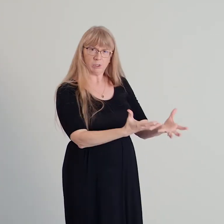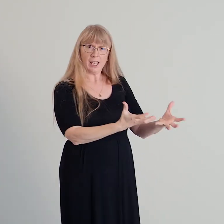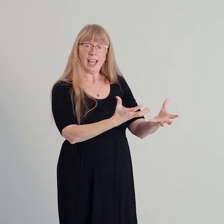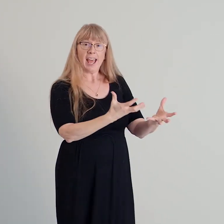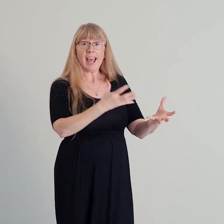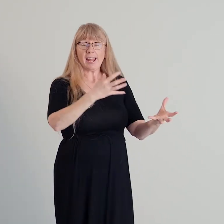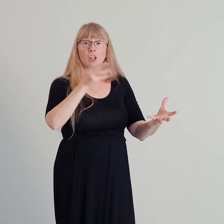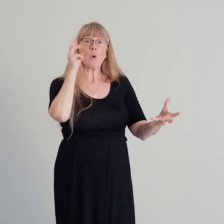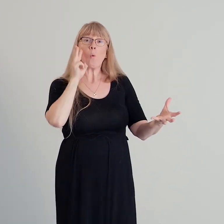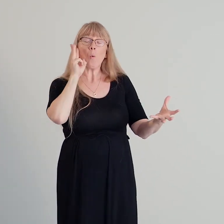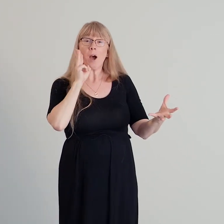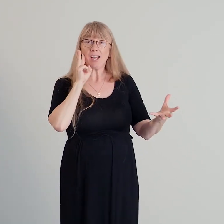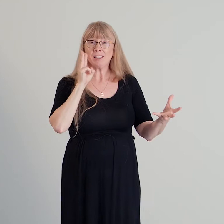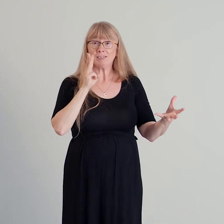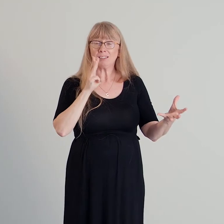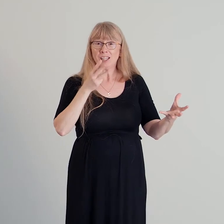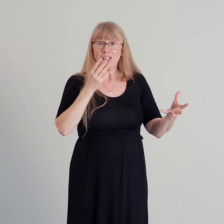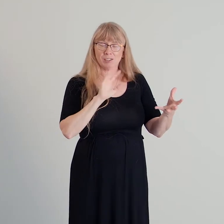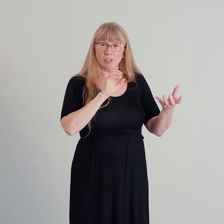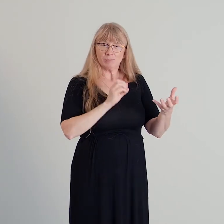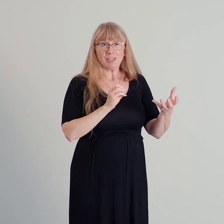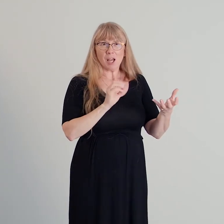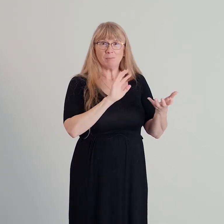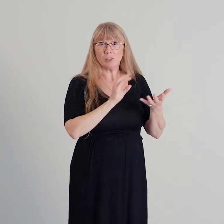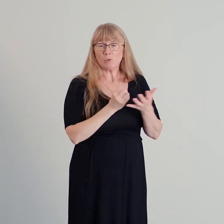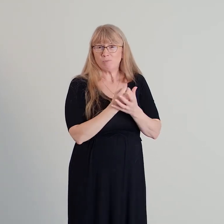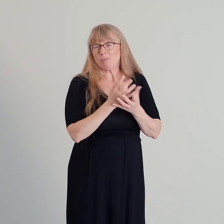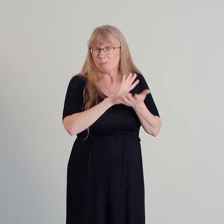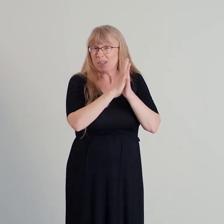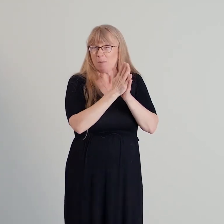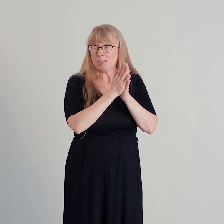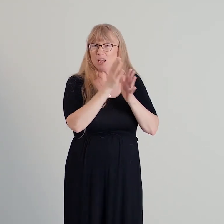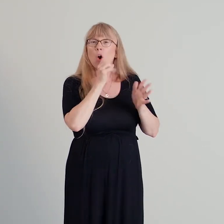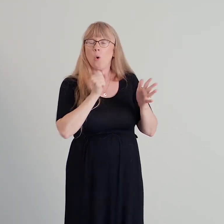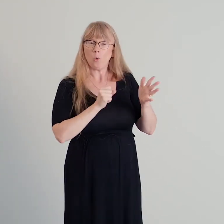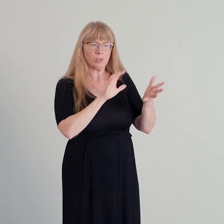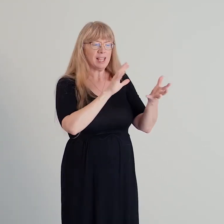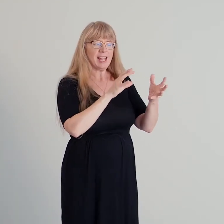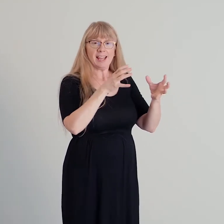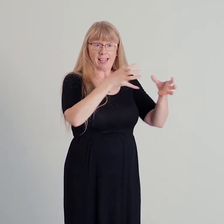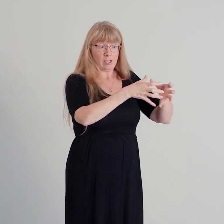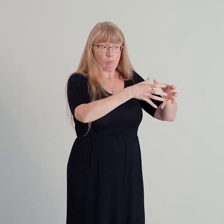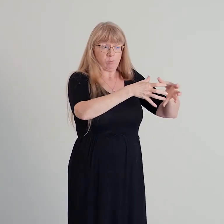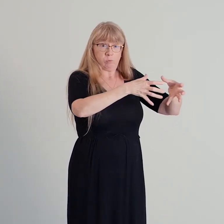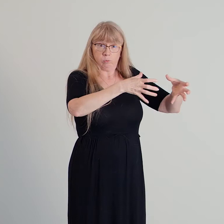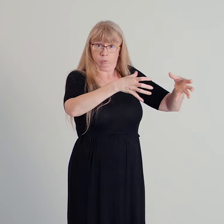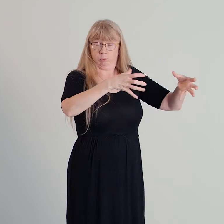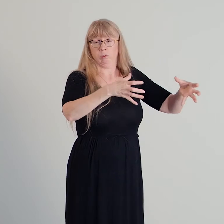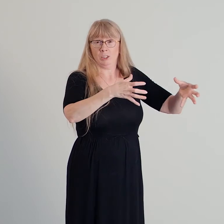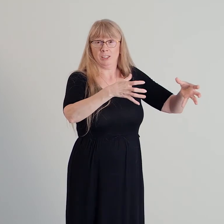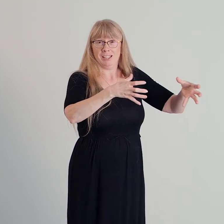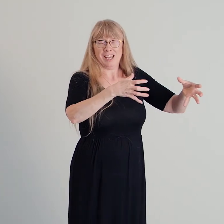would ferment, it would stretch, and the skin would stretch with it, and they would be able to store it. Well, Jesus says you